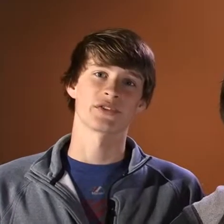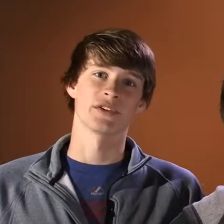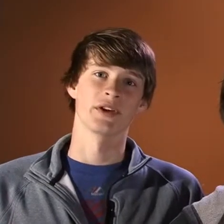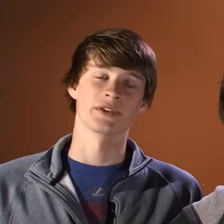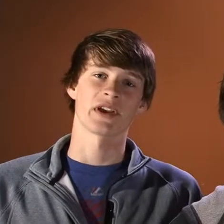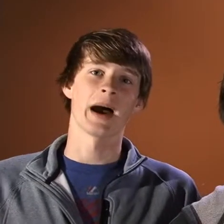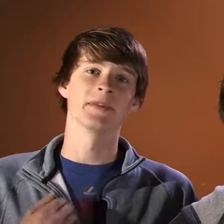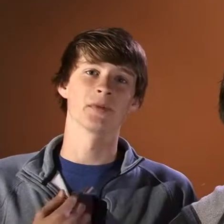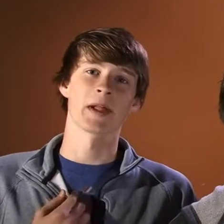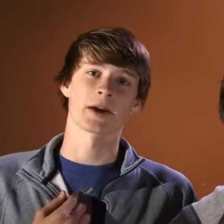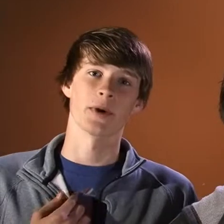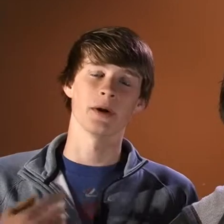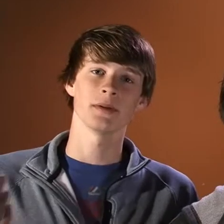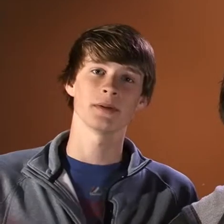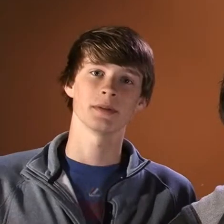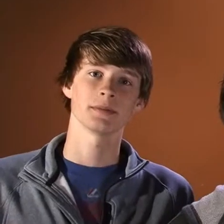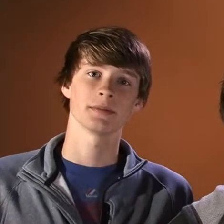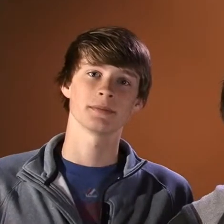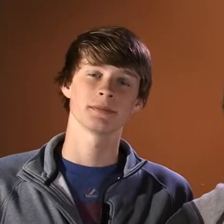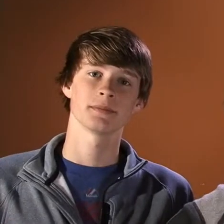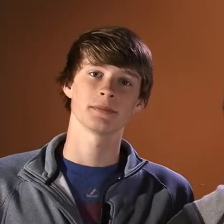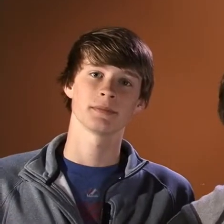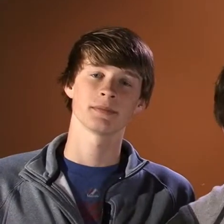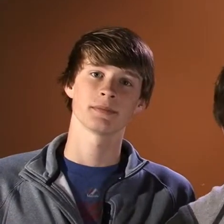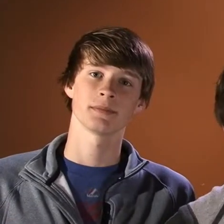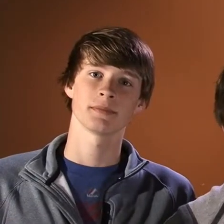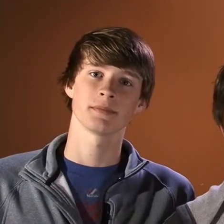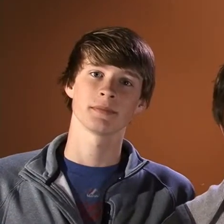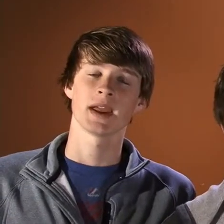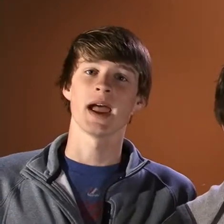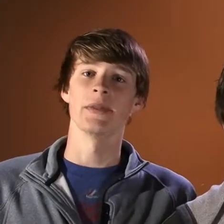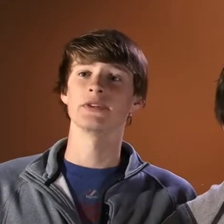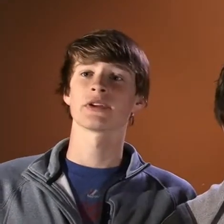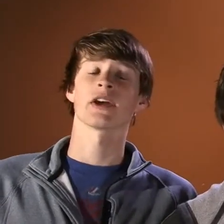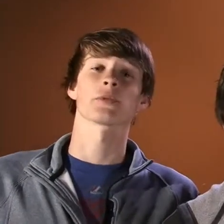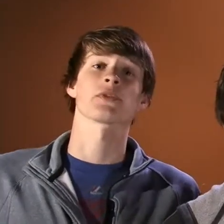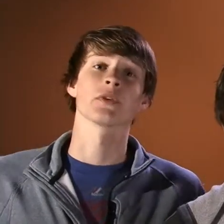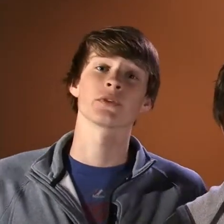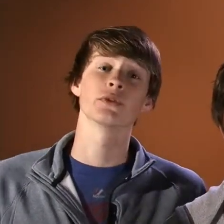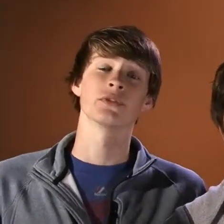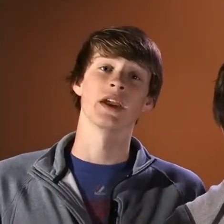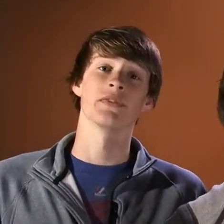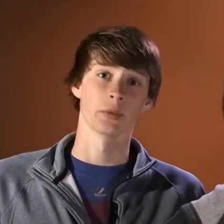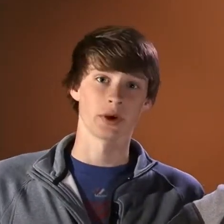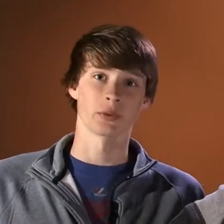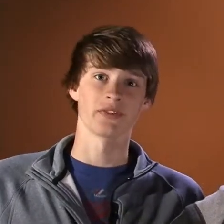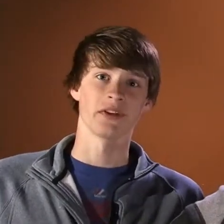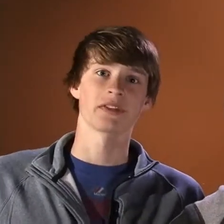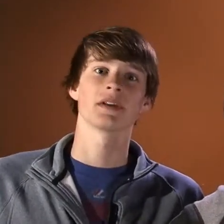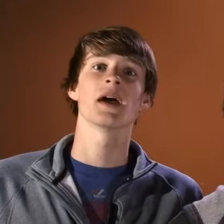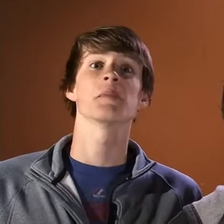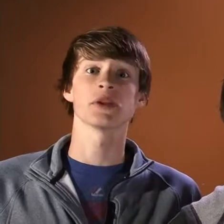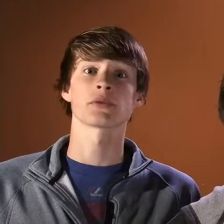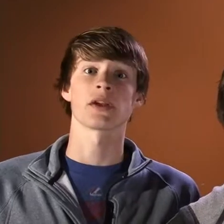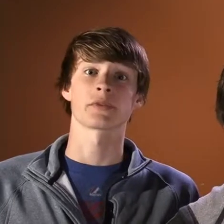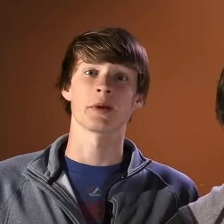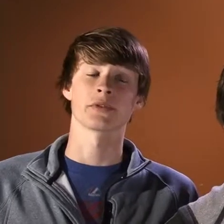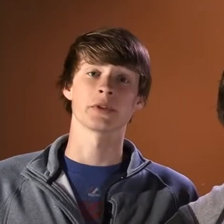Western Hills. I'm Denver Blackwell. And I'm Christopher Elam. And these are announcements for Tuesday, February 25th. Please rise for the Pledge of